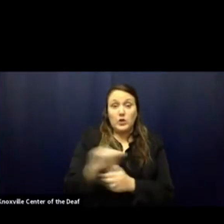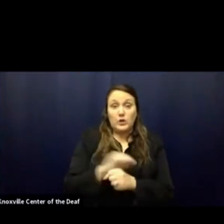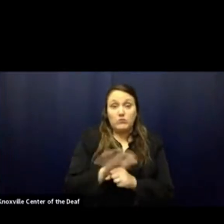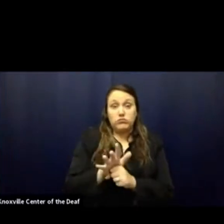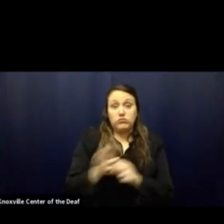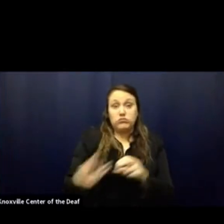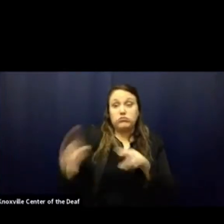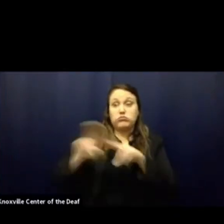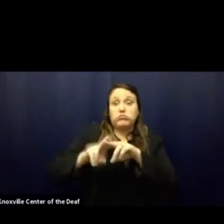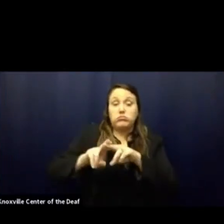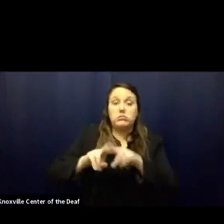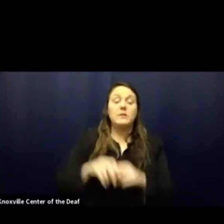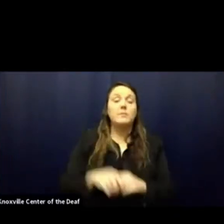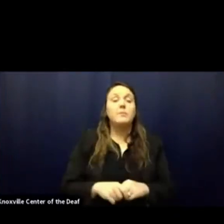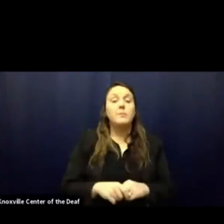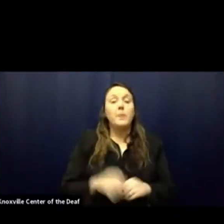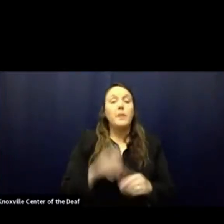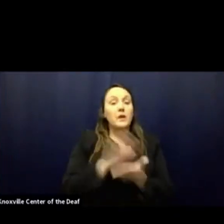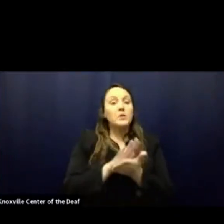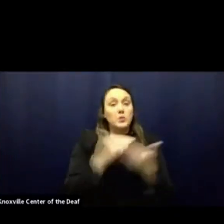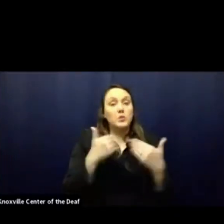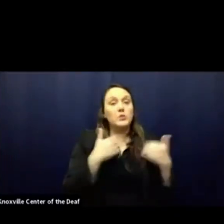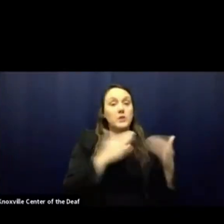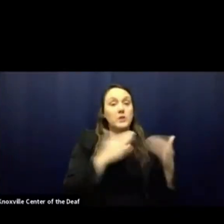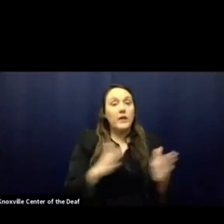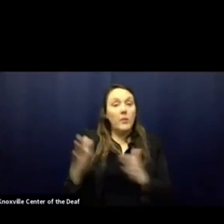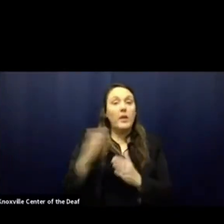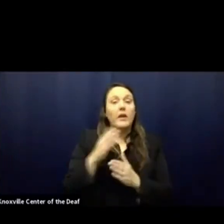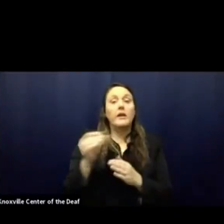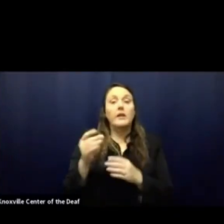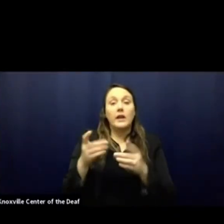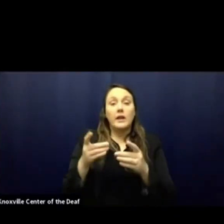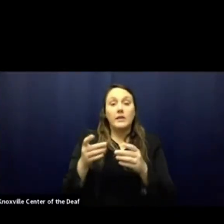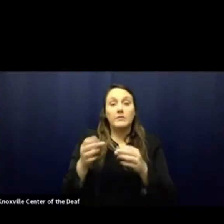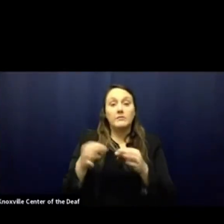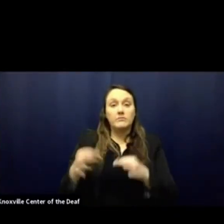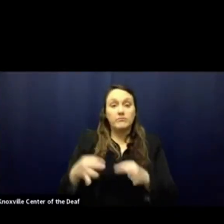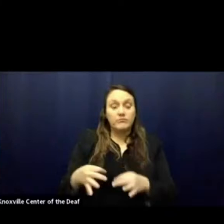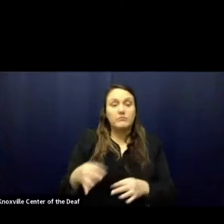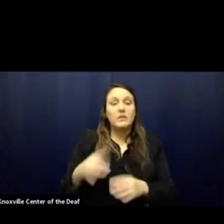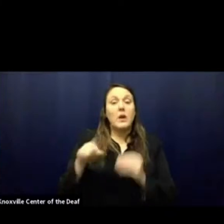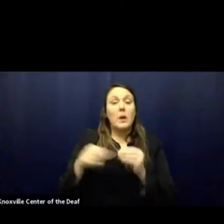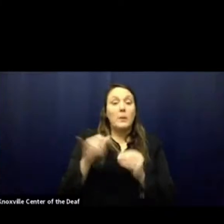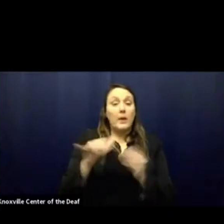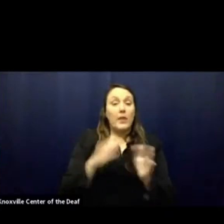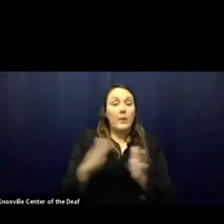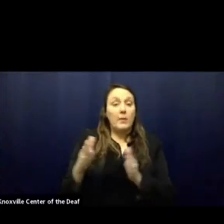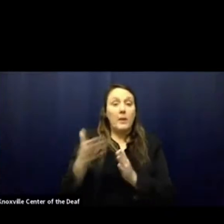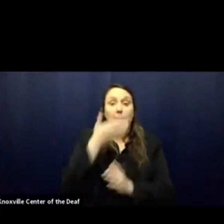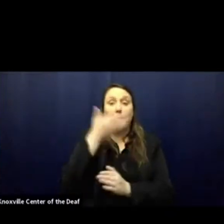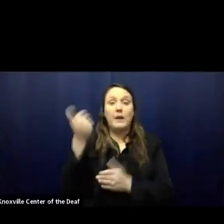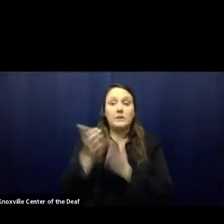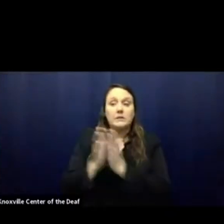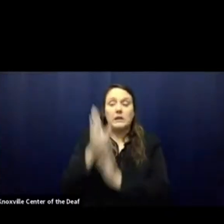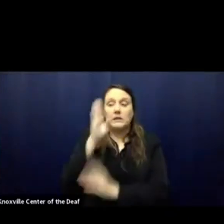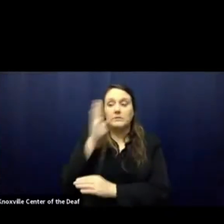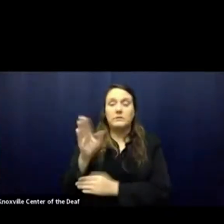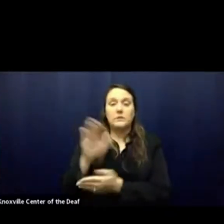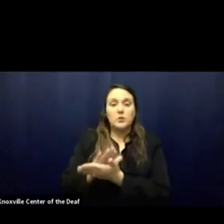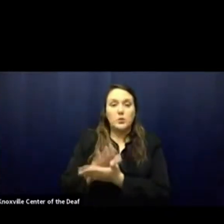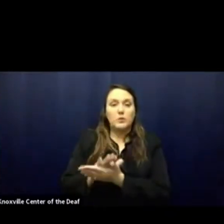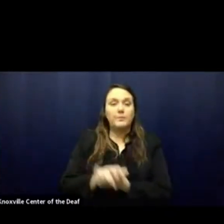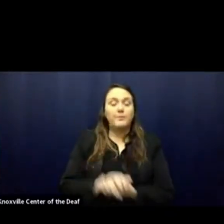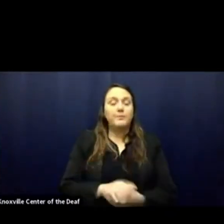cases? The schools do have a plan, and details about that plan would best be asked to the schools. From Claire